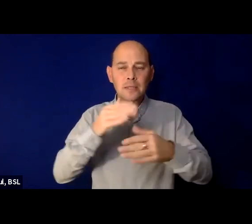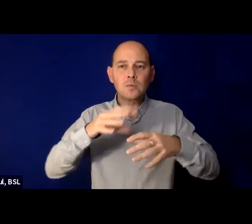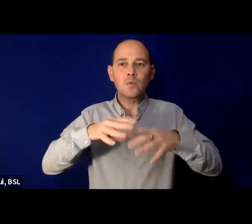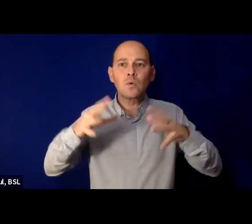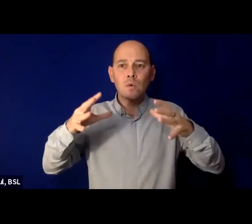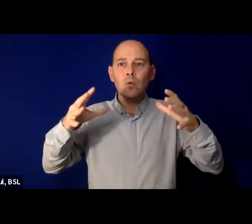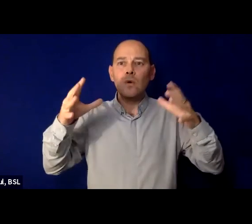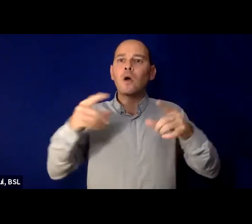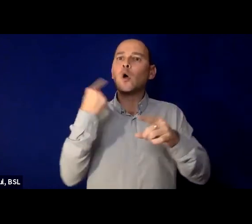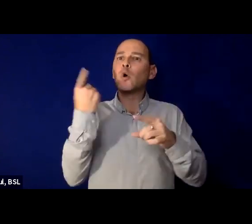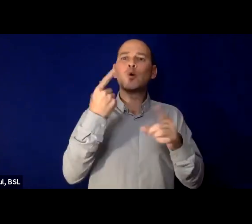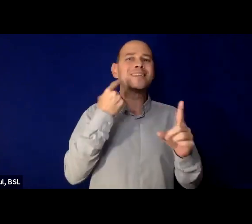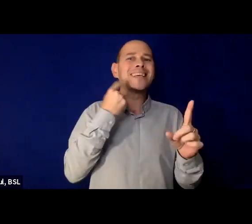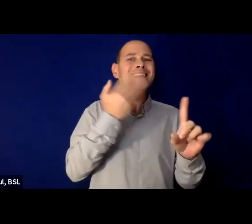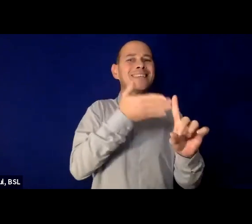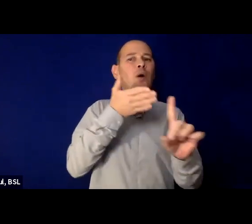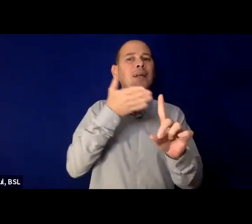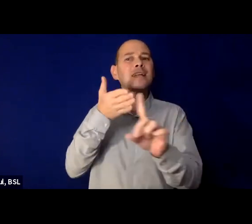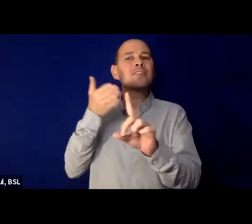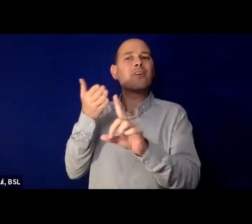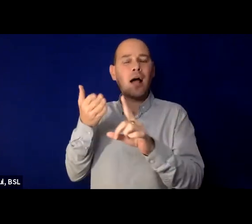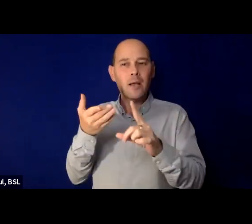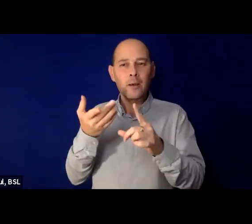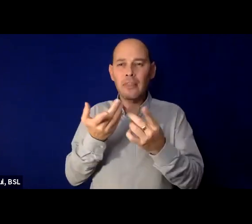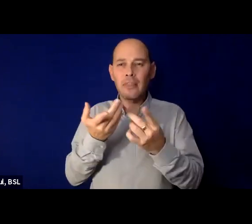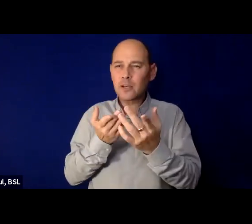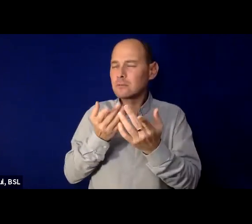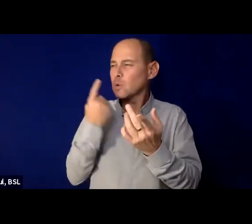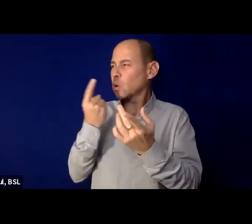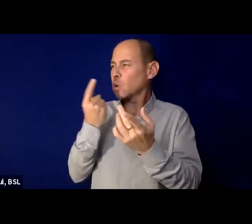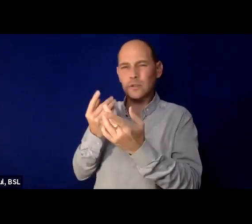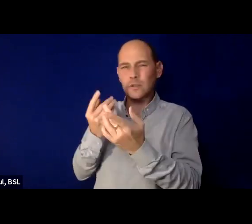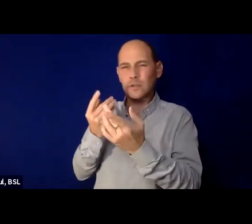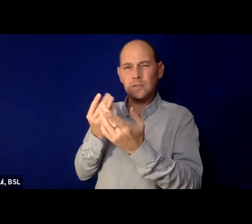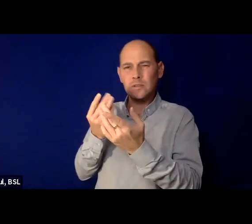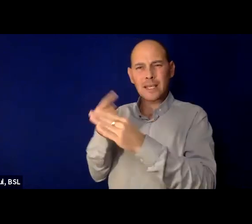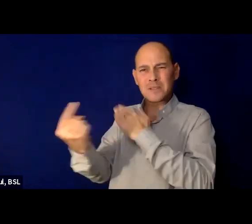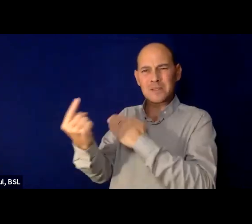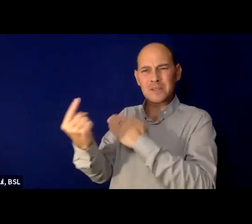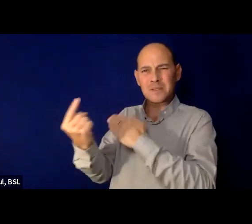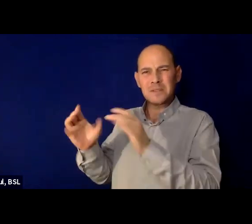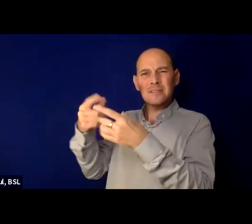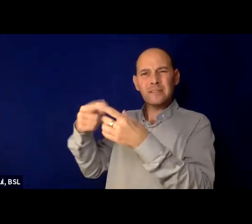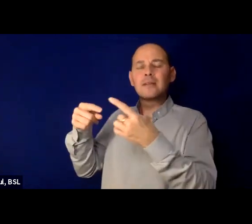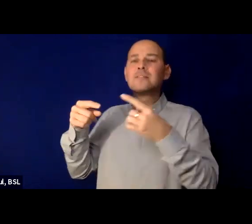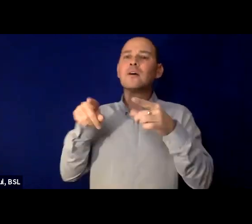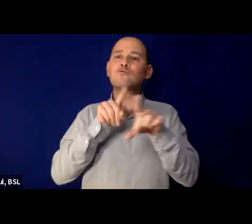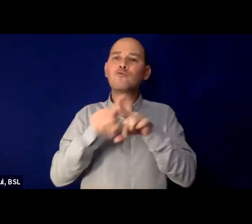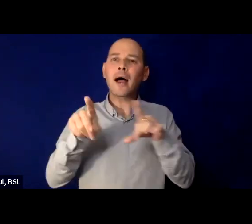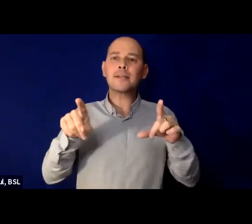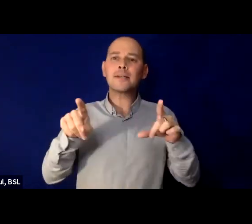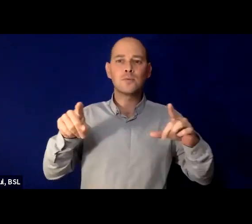easily identifiable, and then who might be working through this fragmented landscape in those other areas, and really trying to build